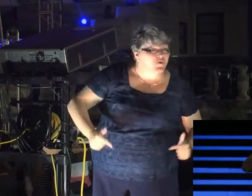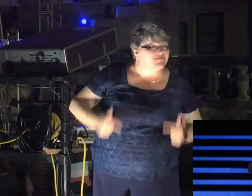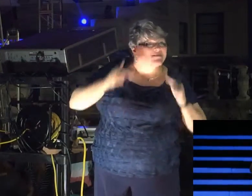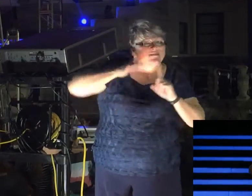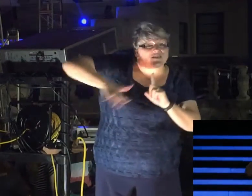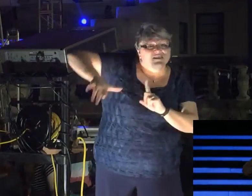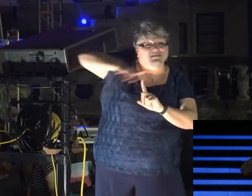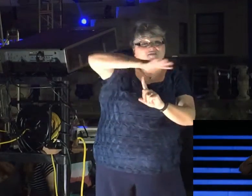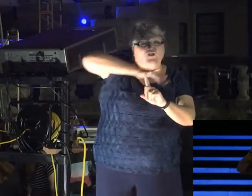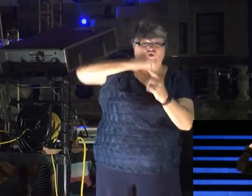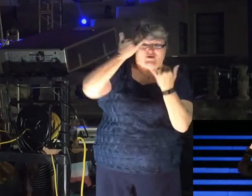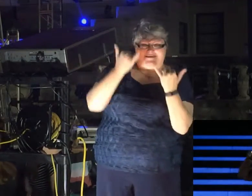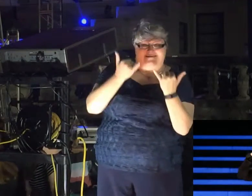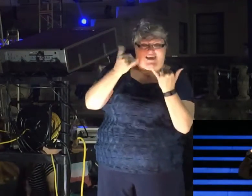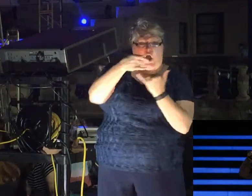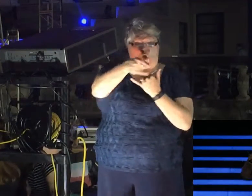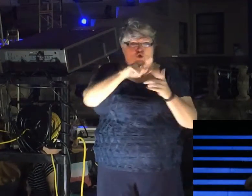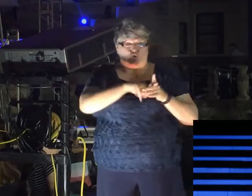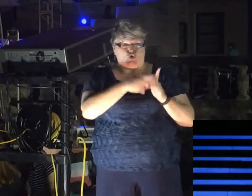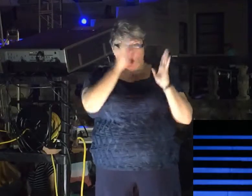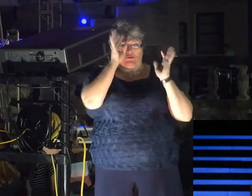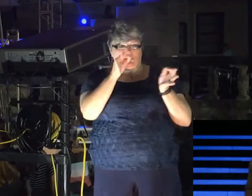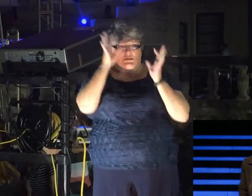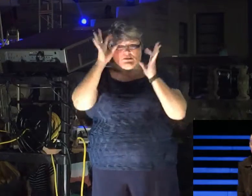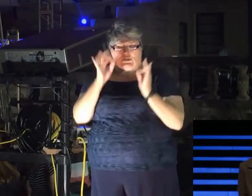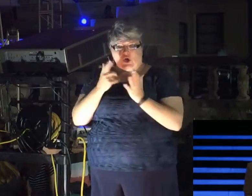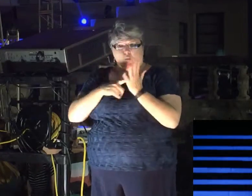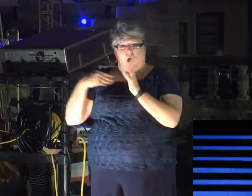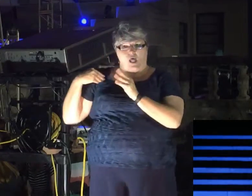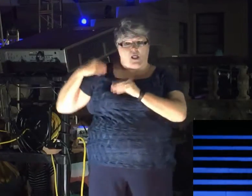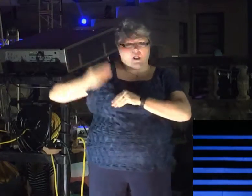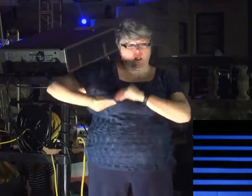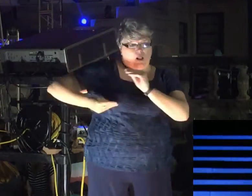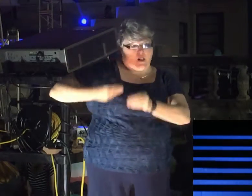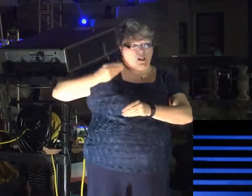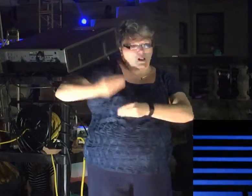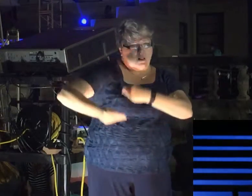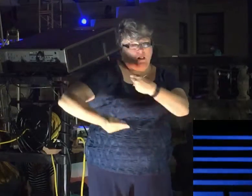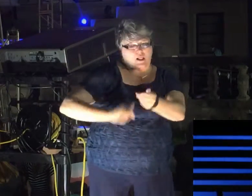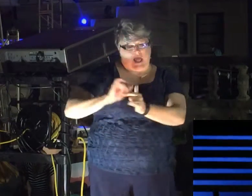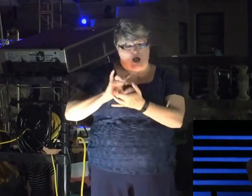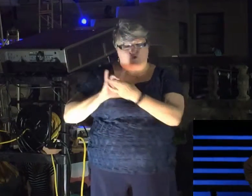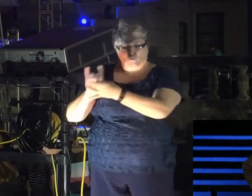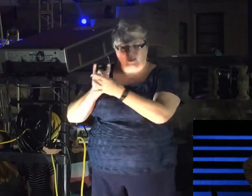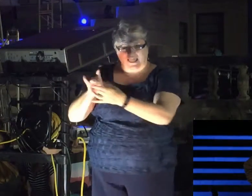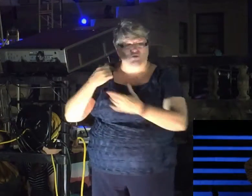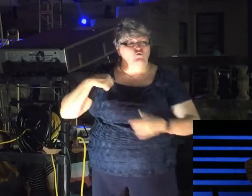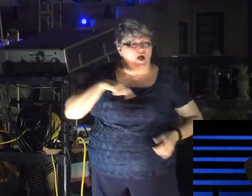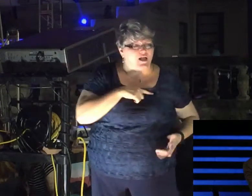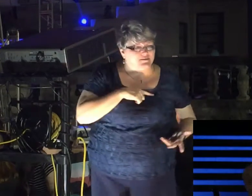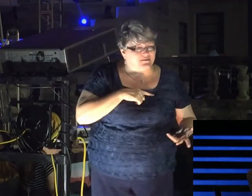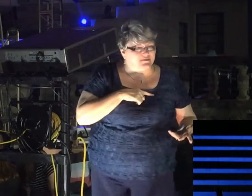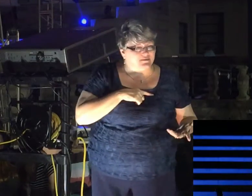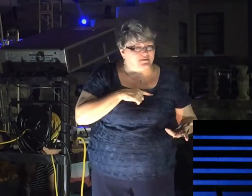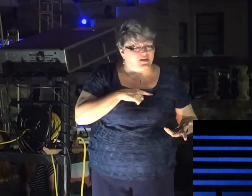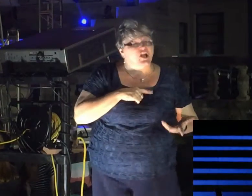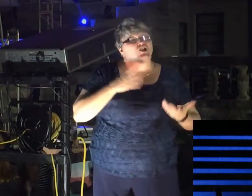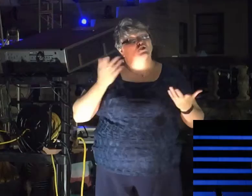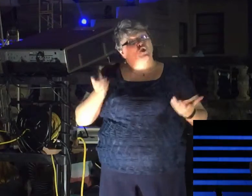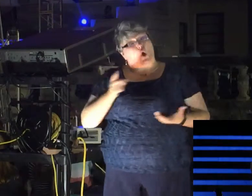you. You've lived in this culture, and now you're going to start making decisions of what you're going to pass on and how you're going to relate to